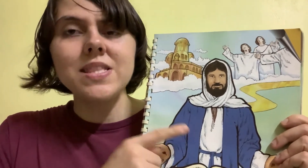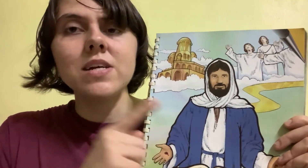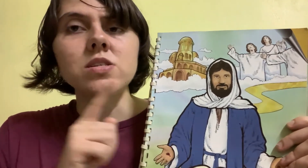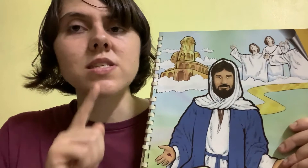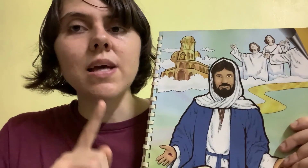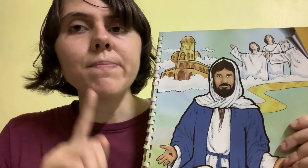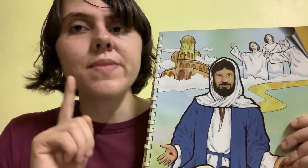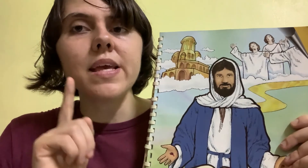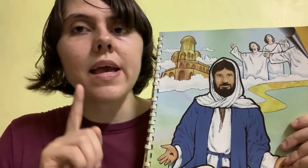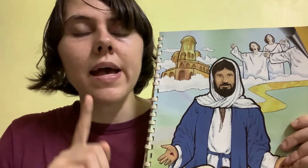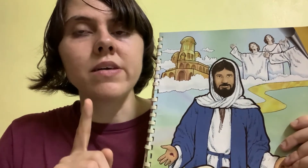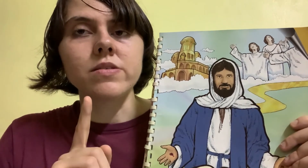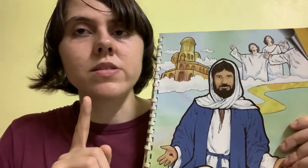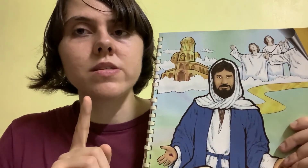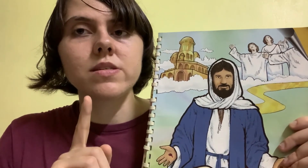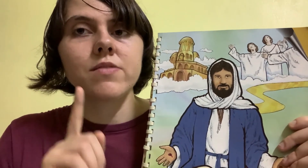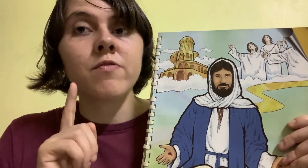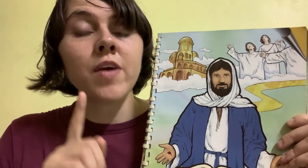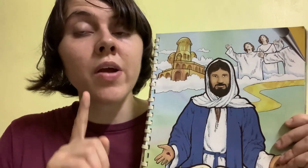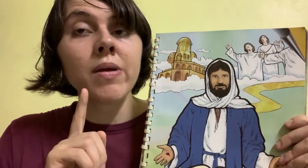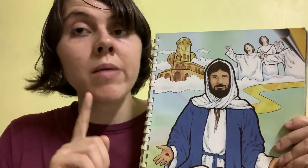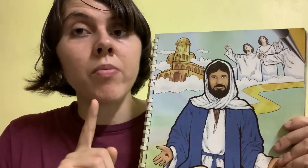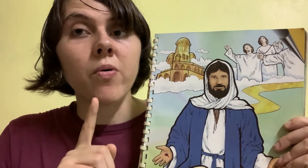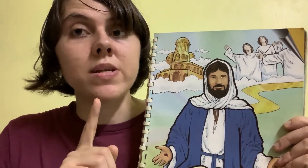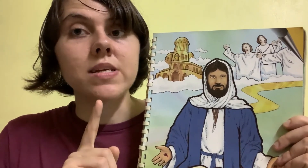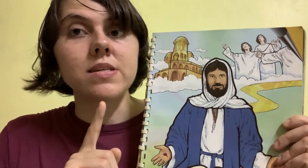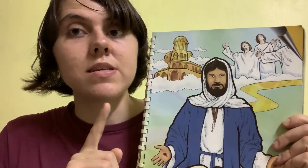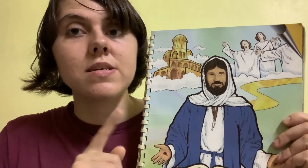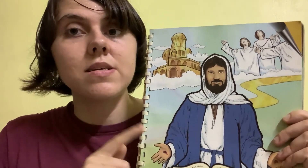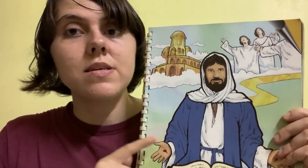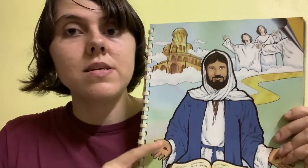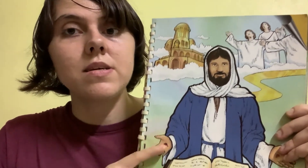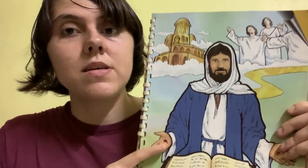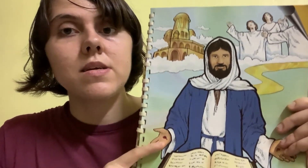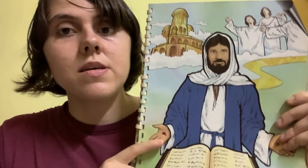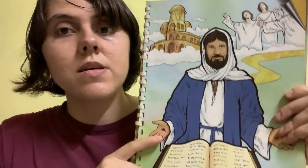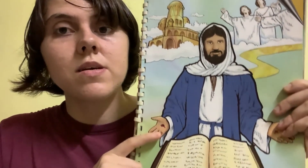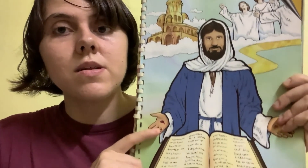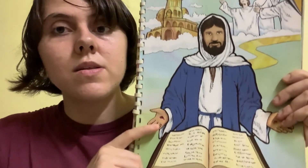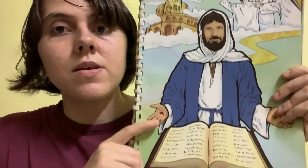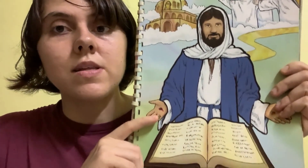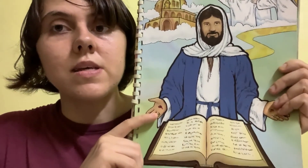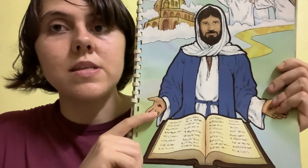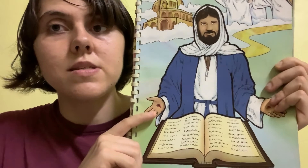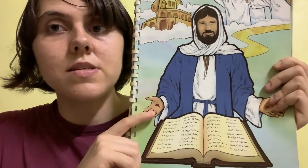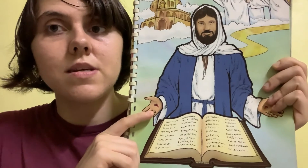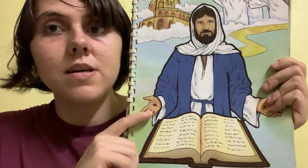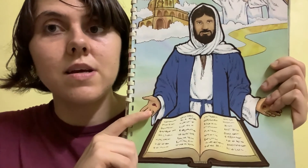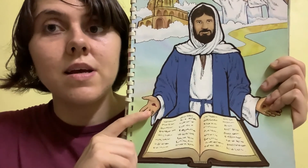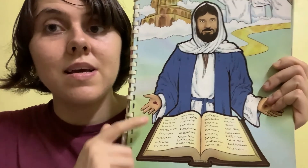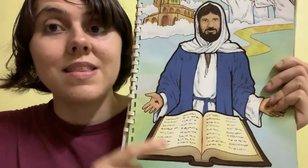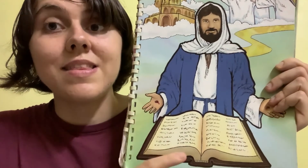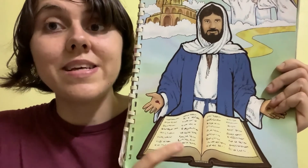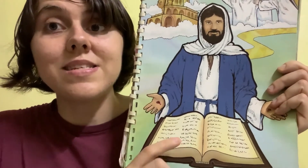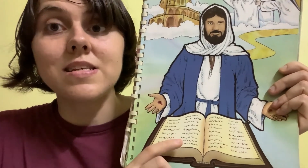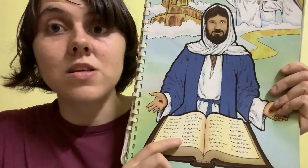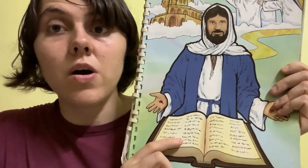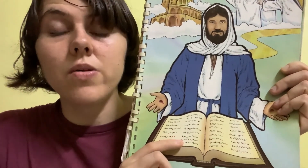there's something else very important. Look at this. This is called